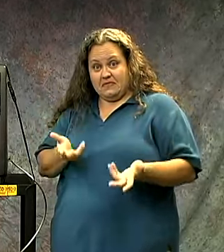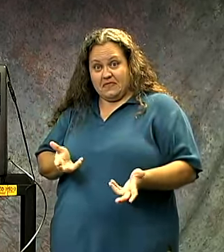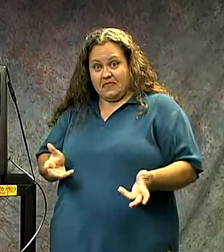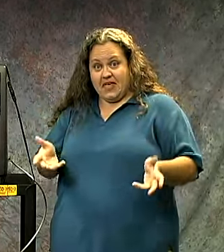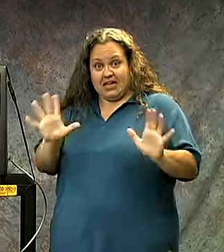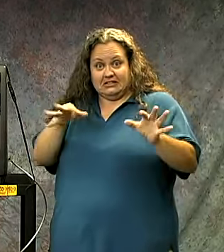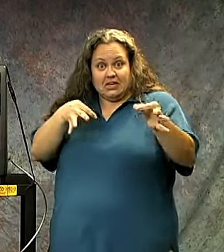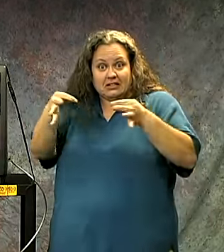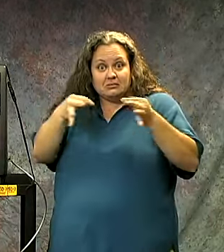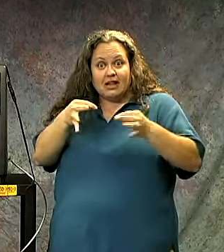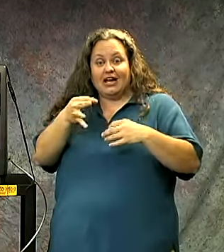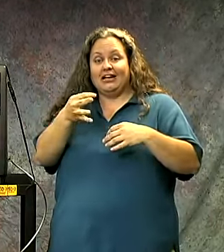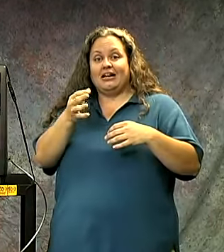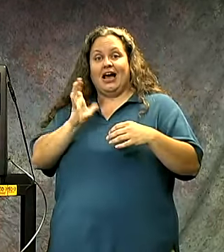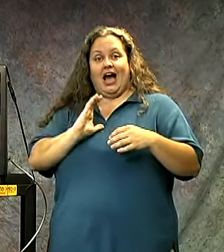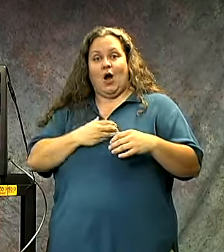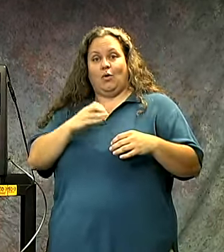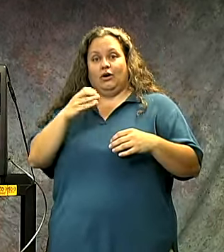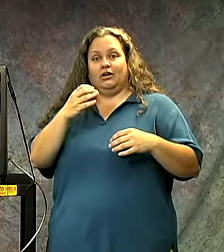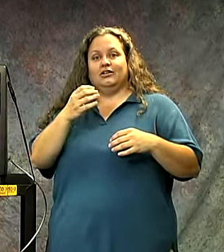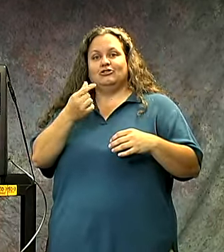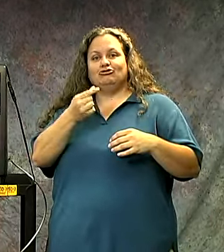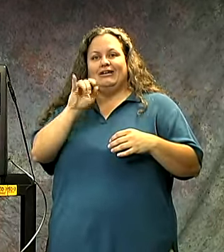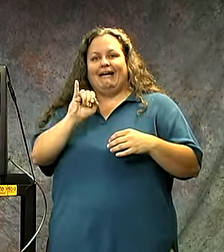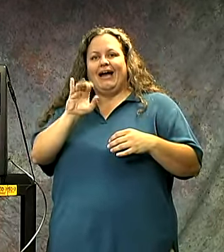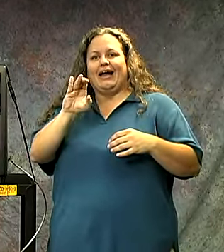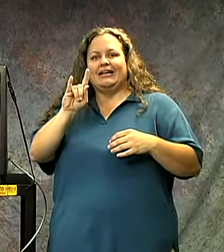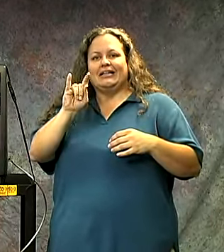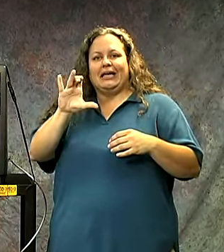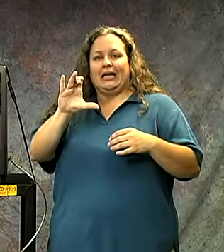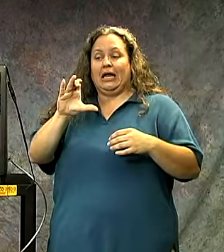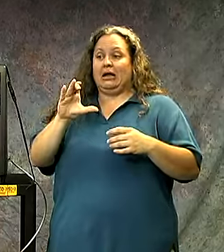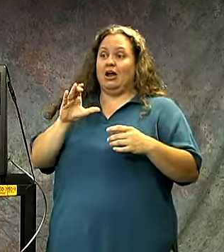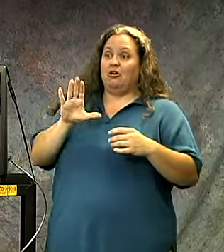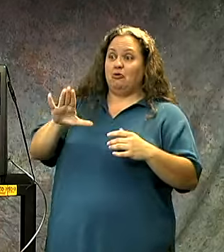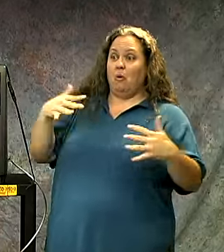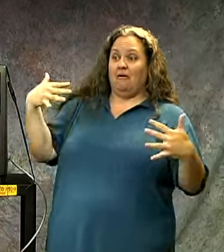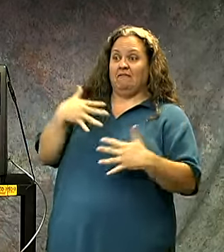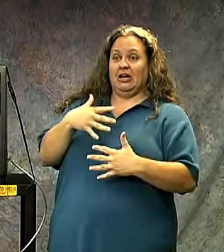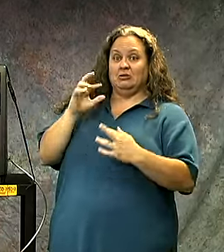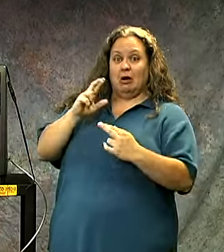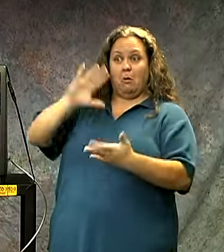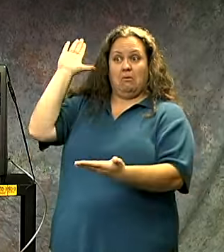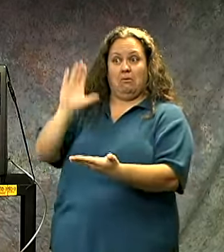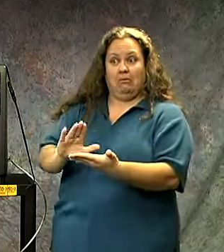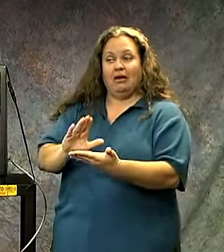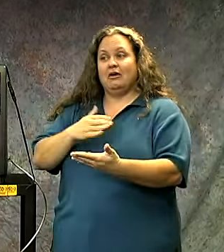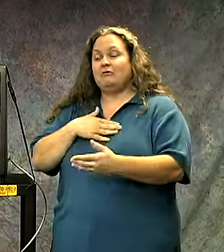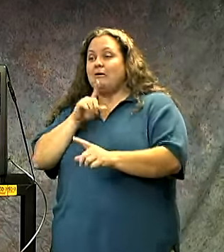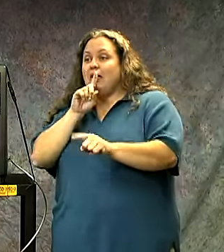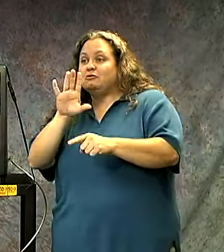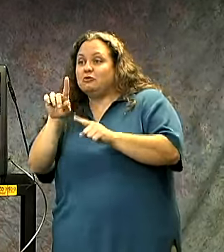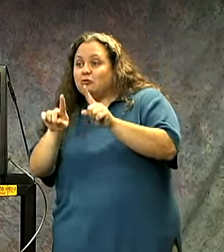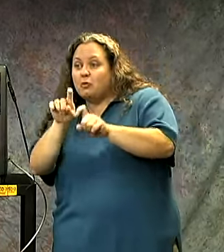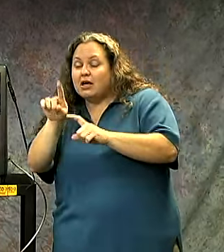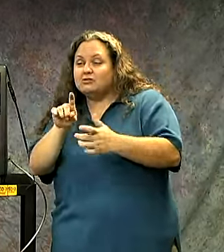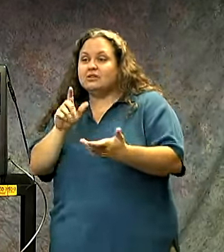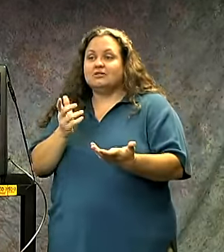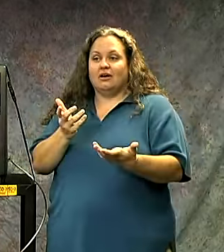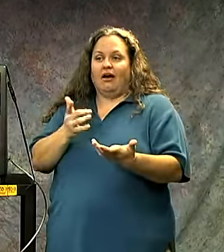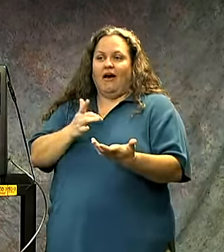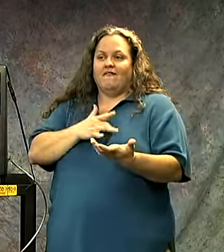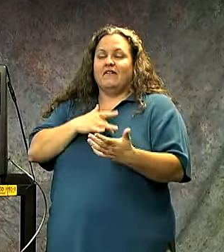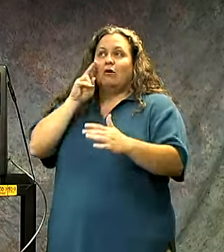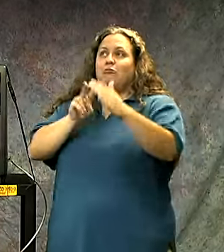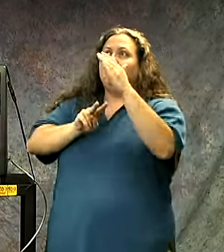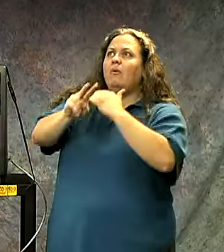GI clinic. I hope this has helped relieve some fears people might have and answered some questions that you may have about what